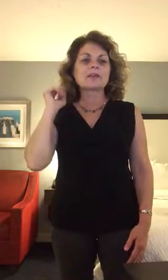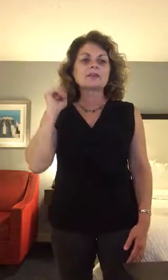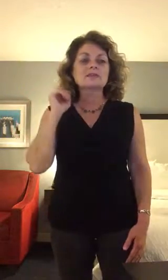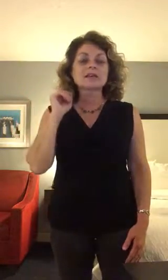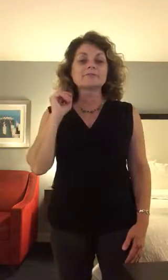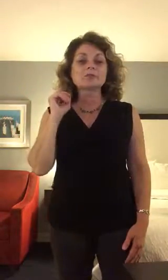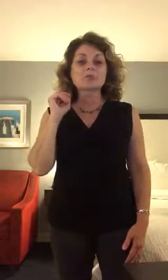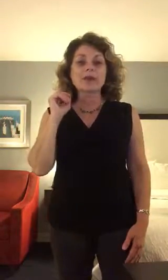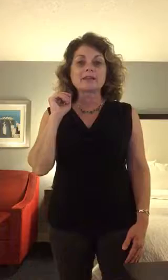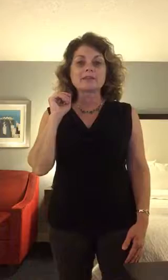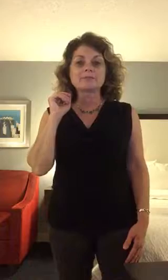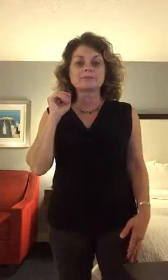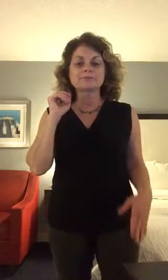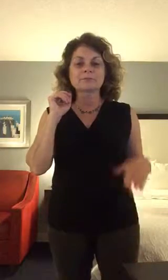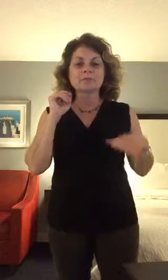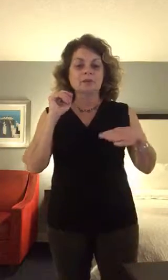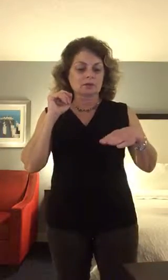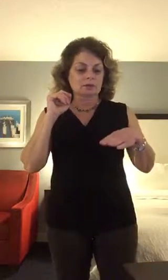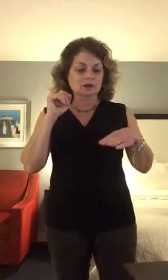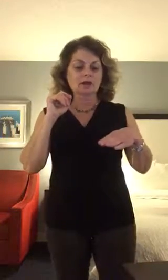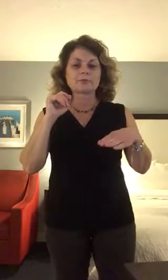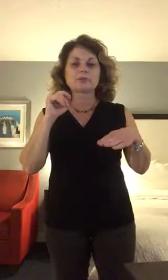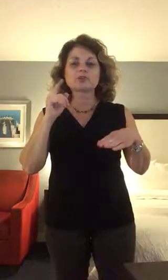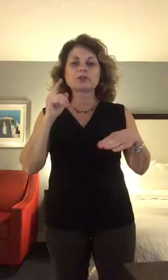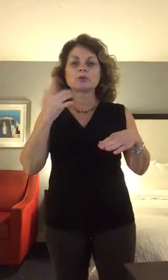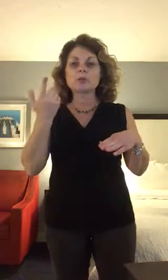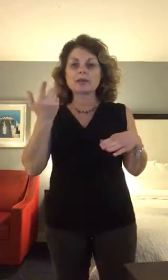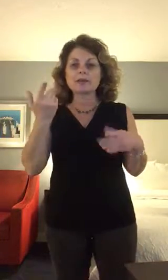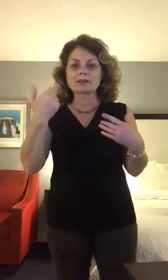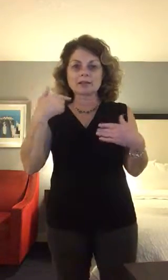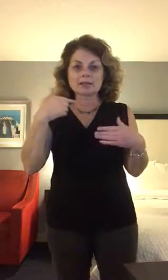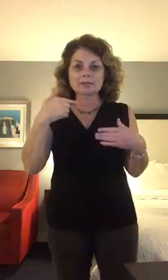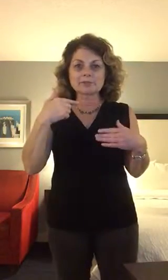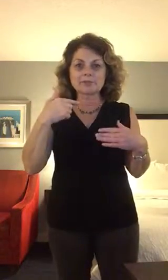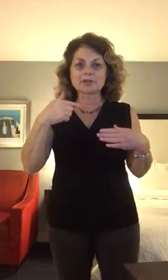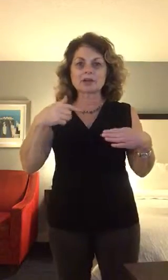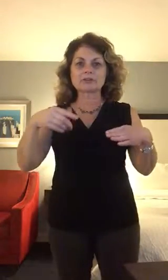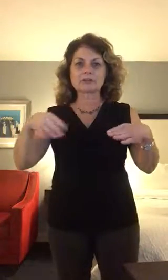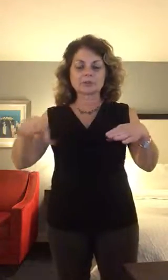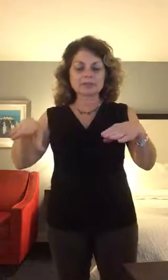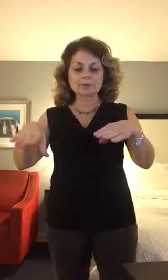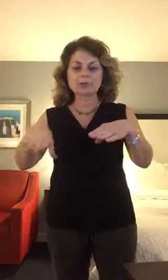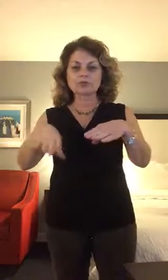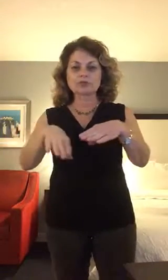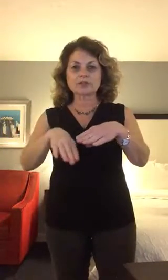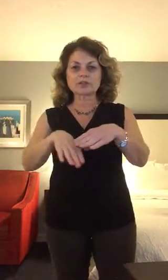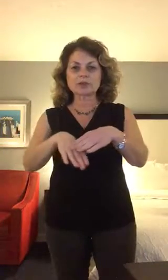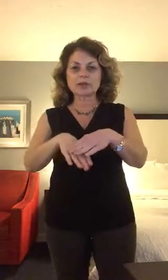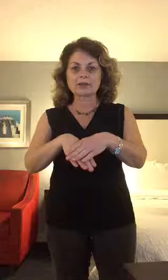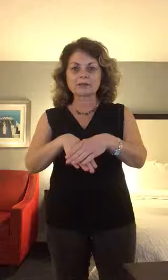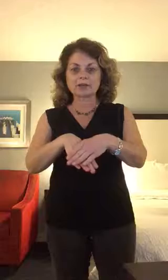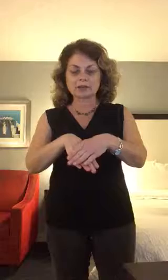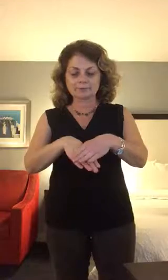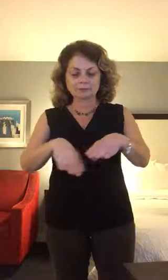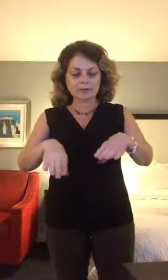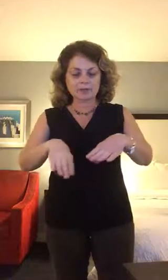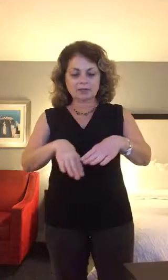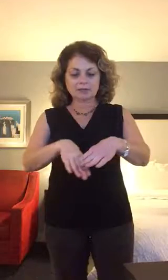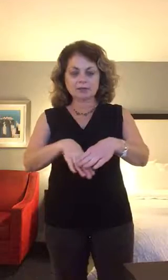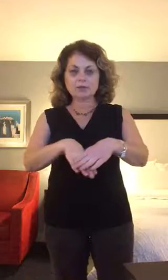The sign for wedding. During a wedding, a lot of times the photographer will take pictures of the wedding ring. And so